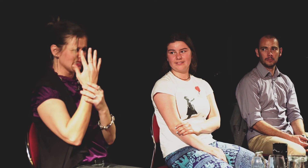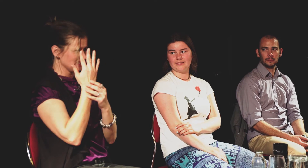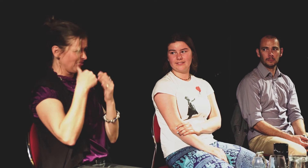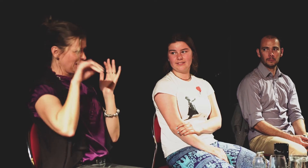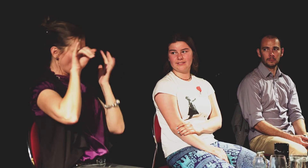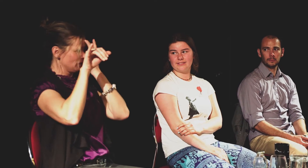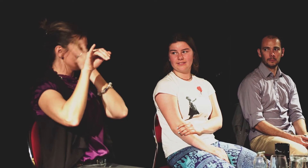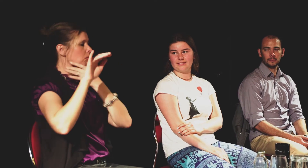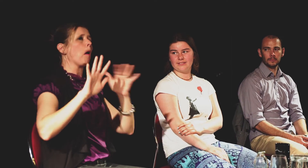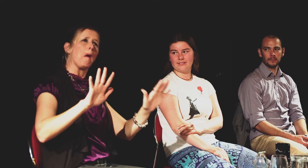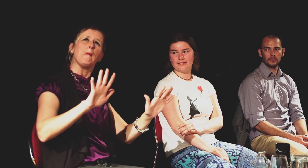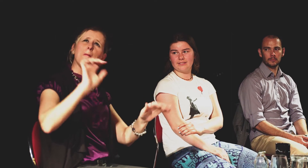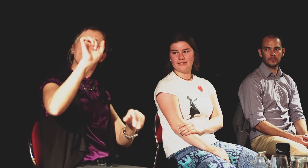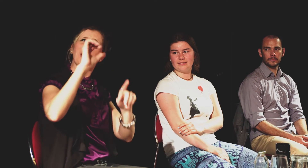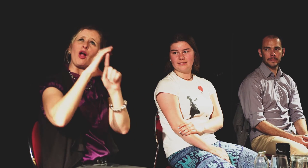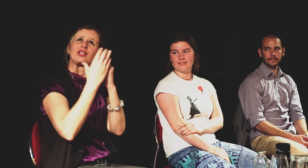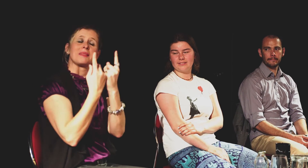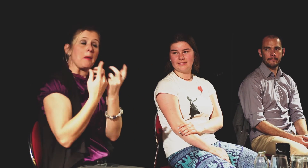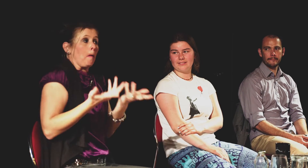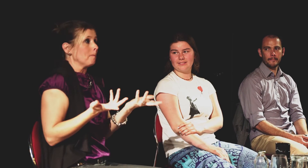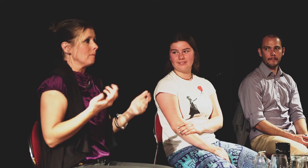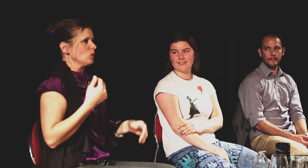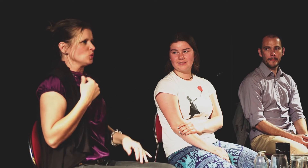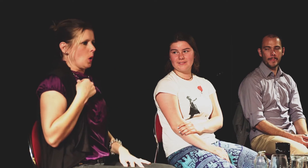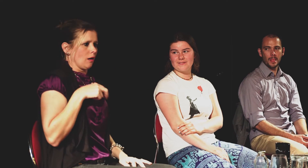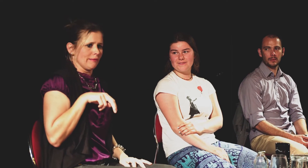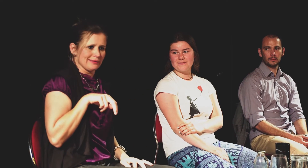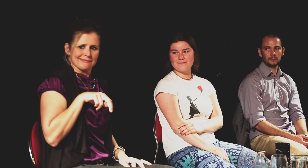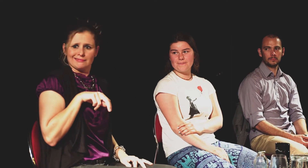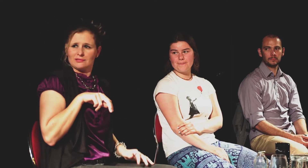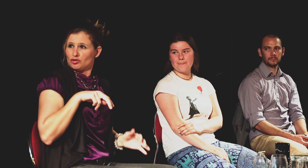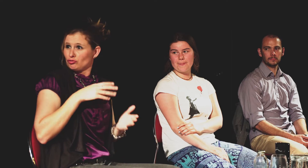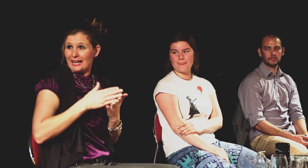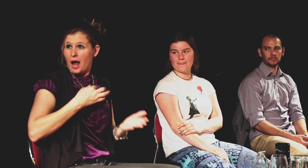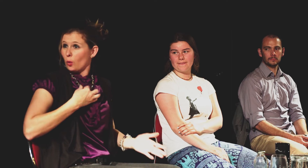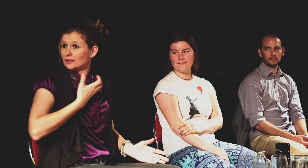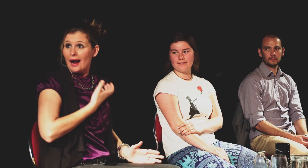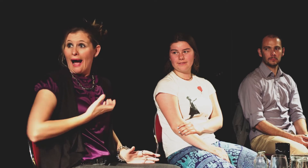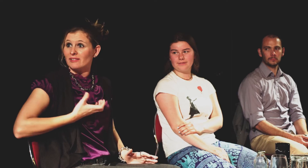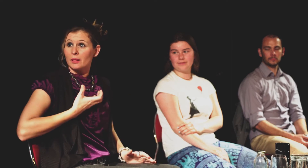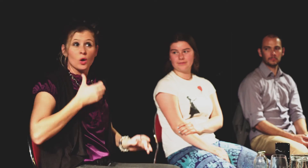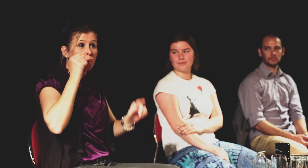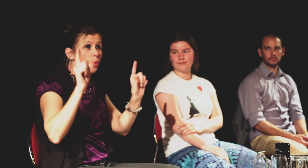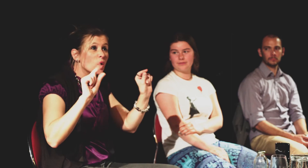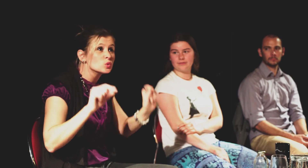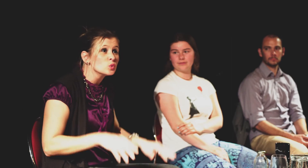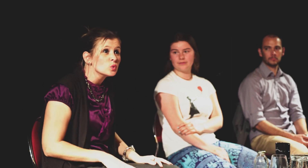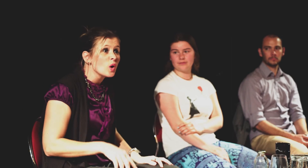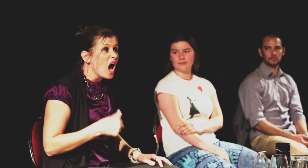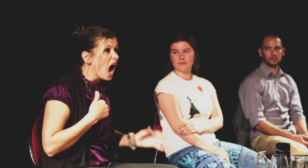but she had gloves on as well. And I thought, oh, maybe it's just this cultural thing. But I didn't know